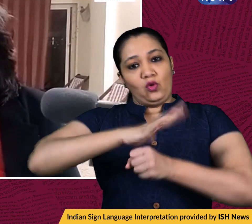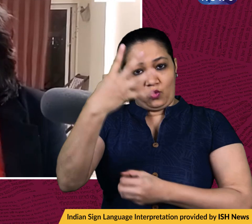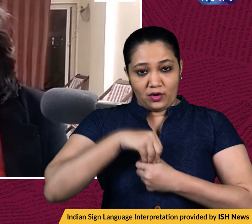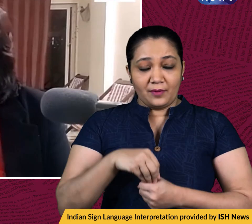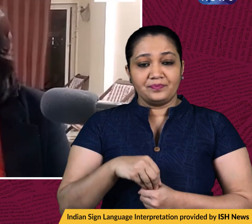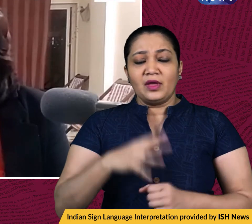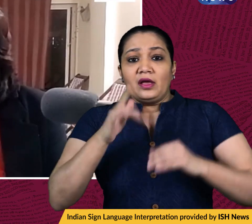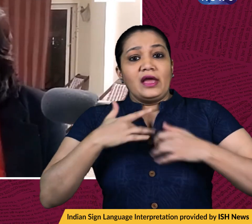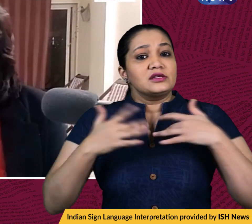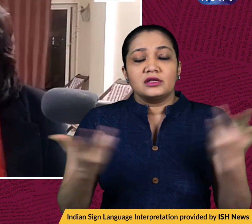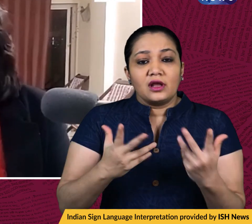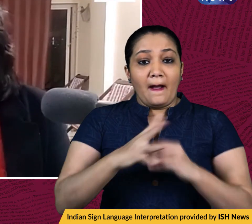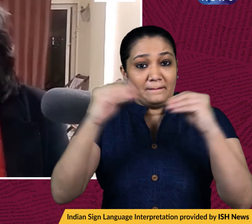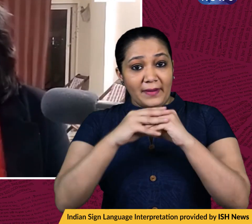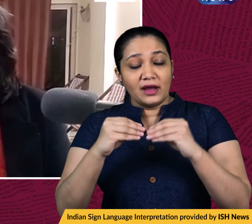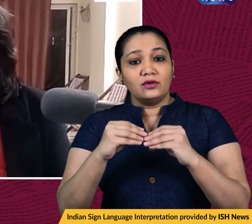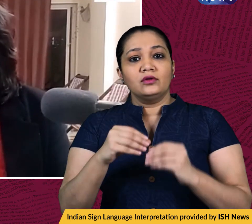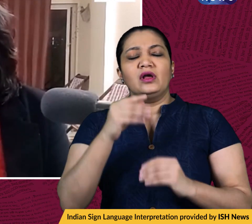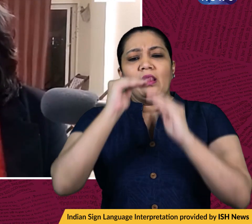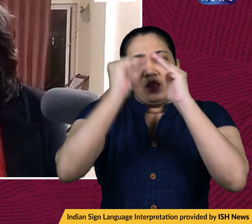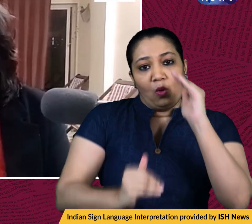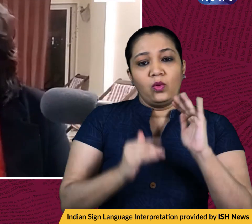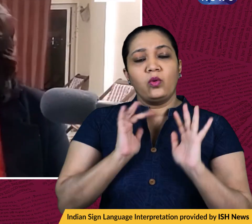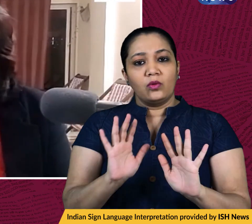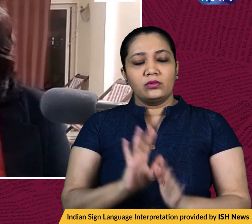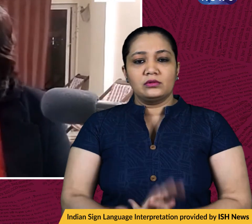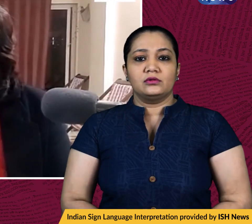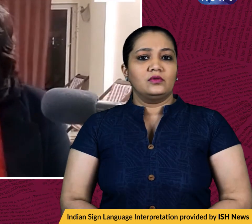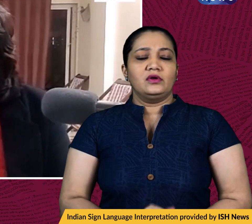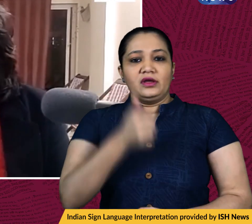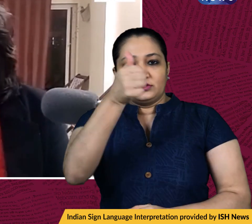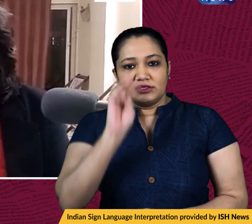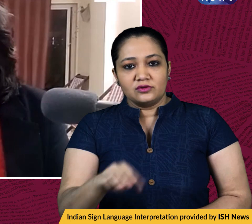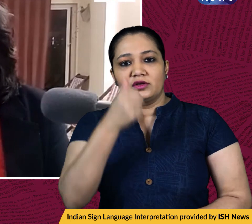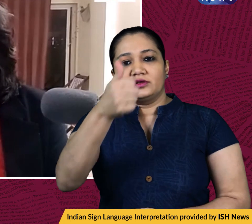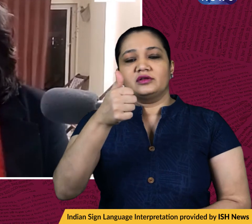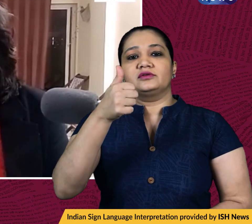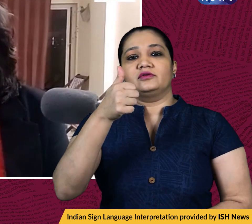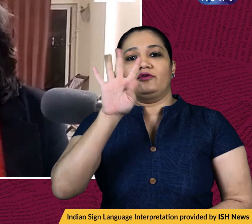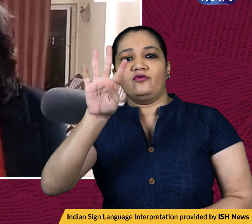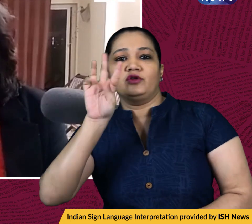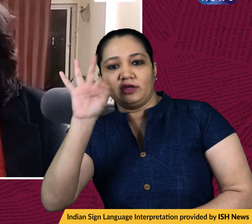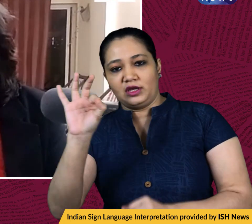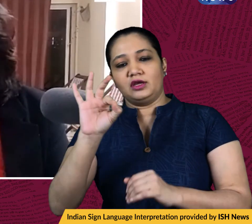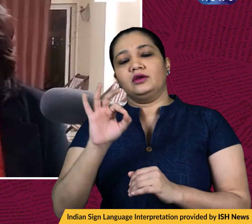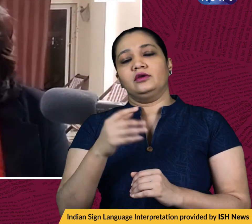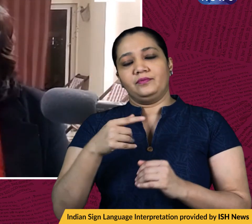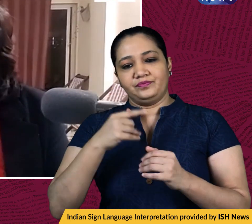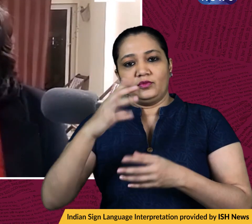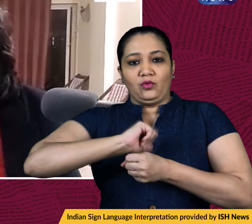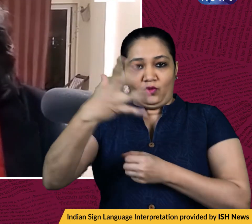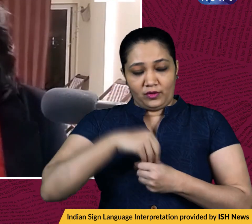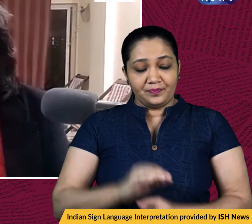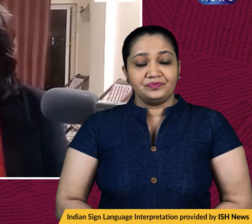16,436 new COVID cases. Interestingly, Bengaluru has reported slightly lower numbers. It's at 6,640 new COVID